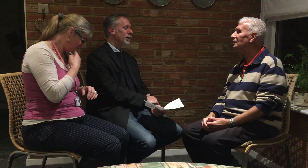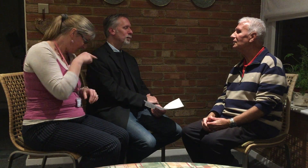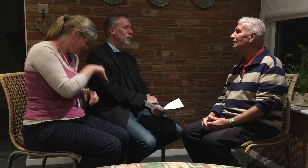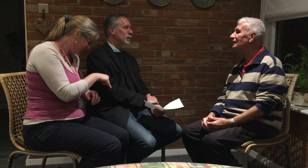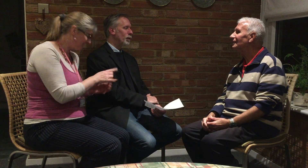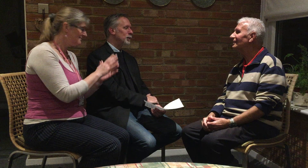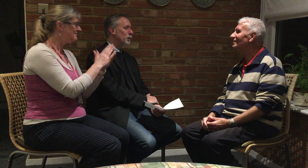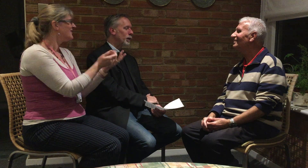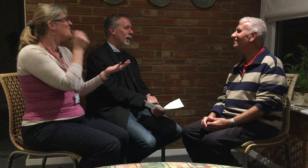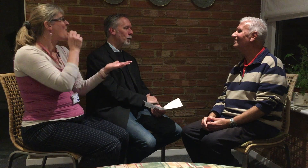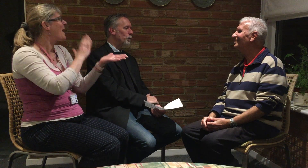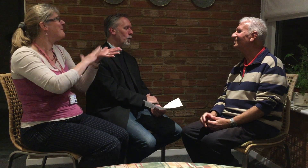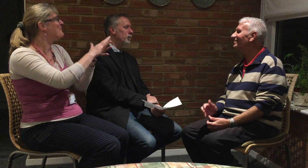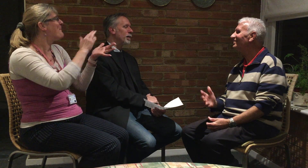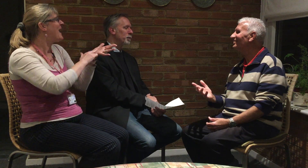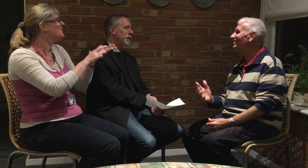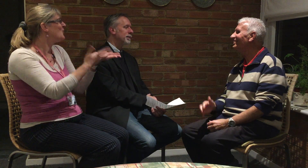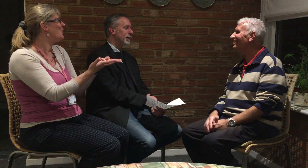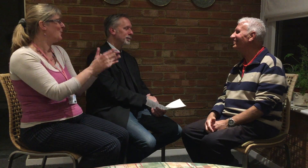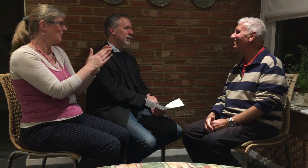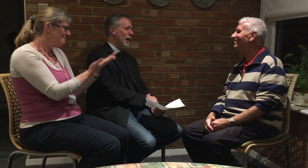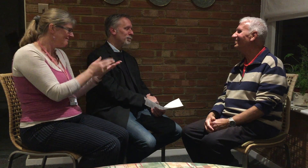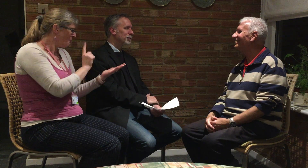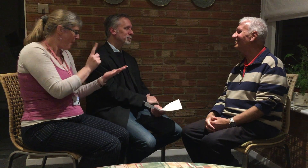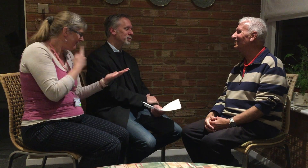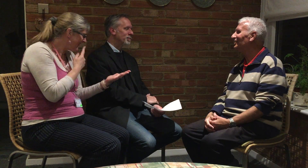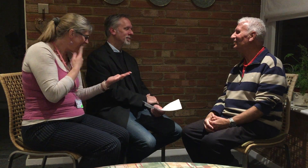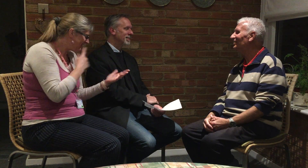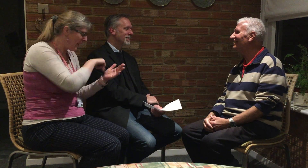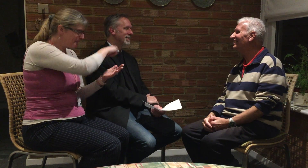when we're trying to work out what flavour pizza to have.